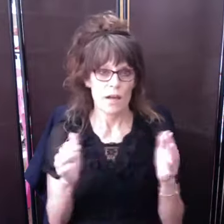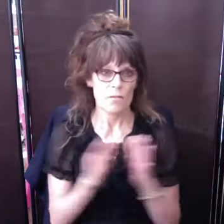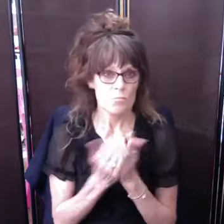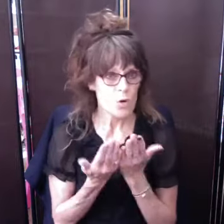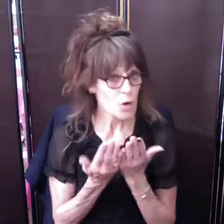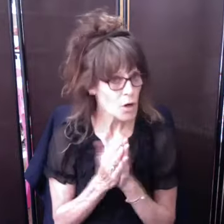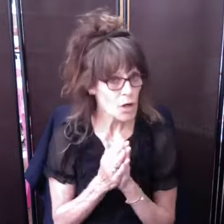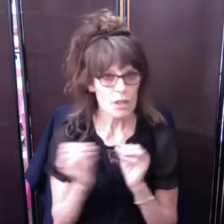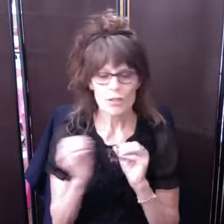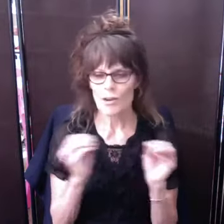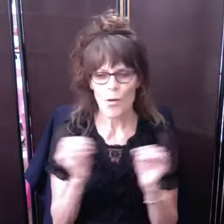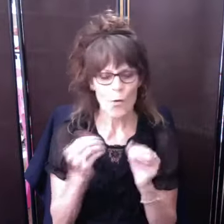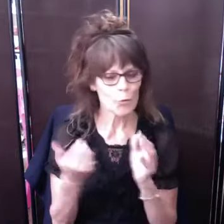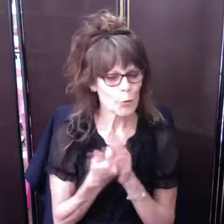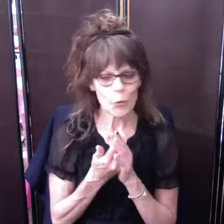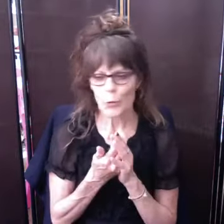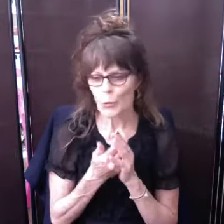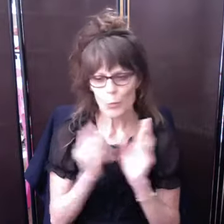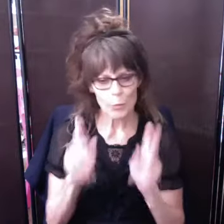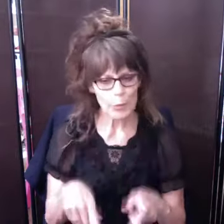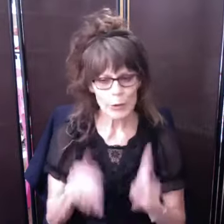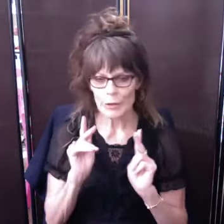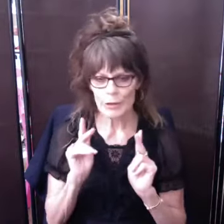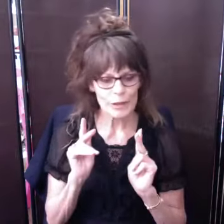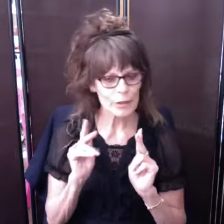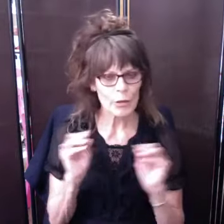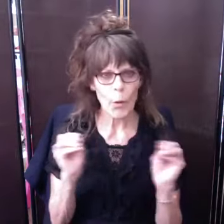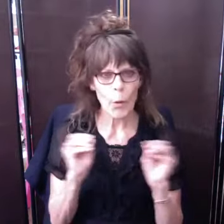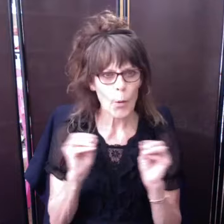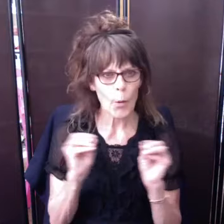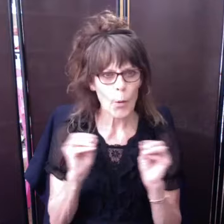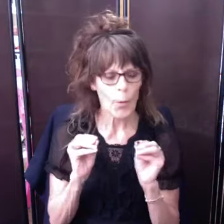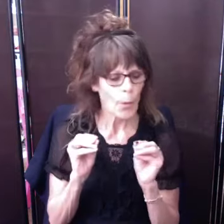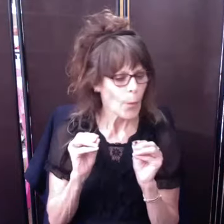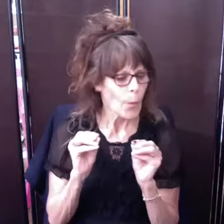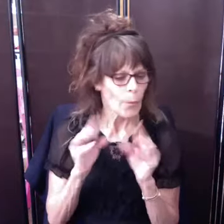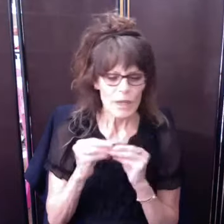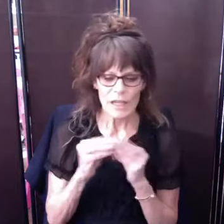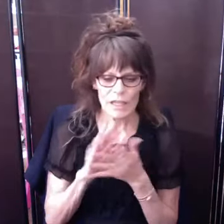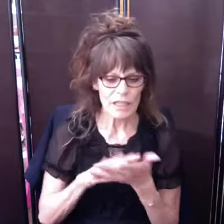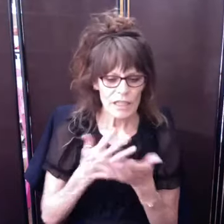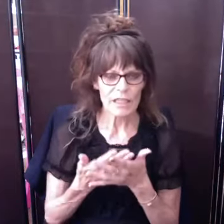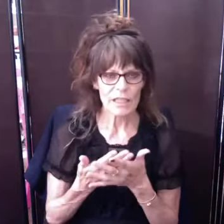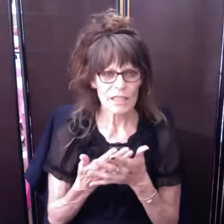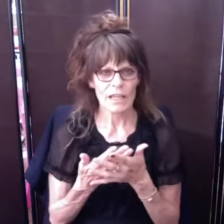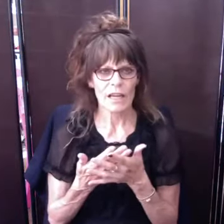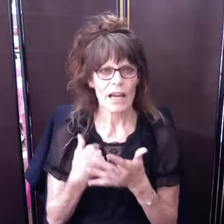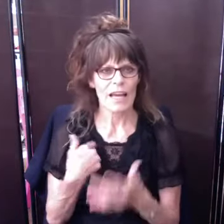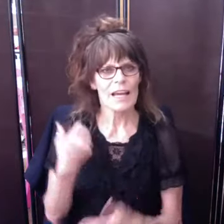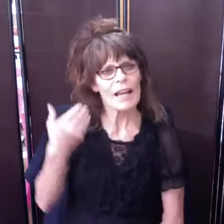newcomer packet, no meeting schedule. Message I had tremendous depth and weight. I had a handshake from a guy who'd been sober for